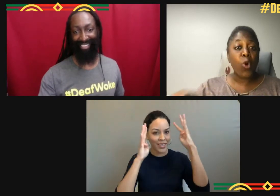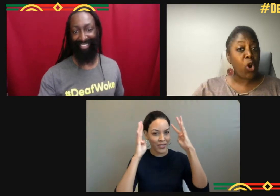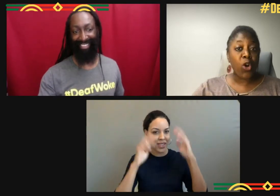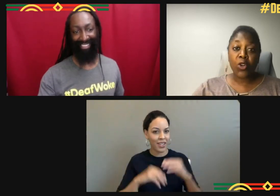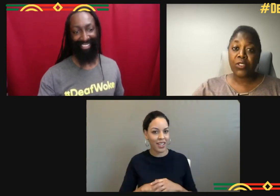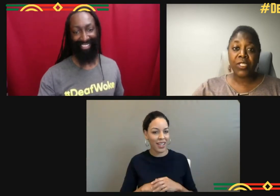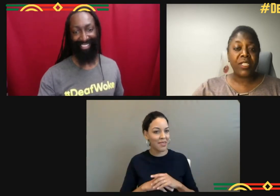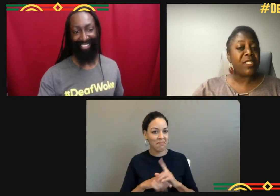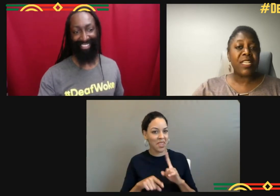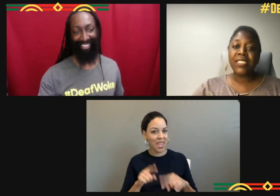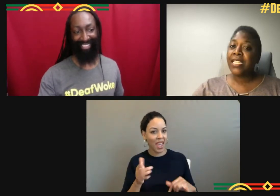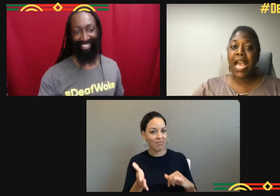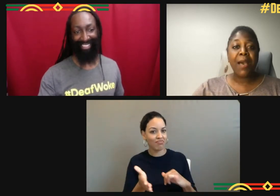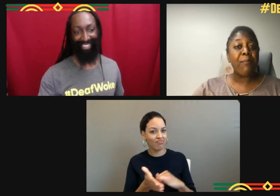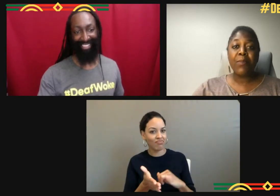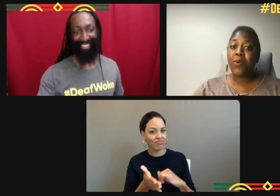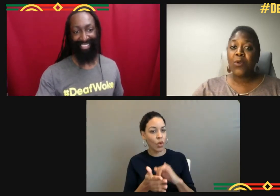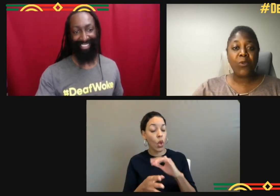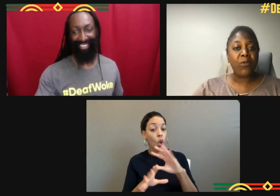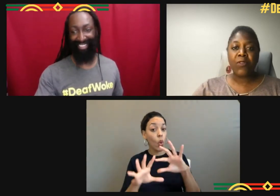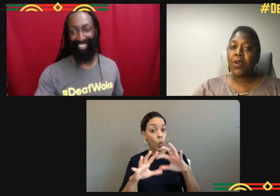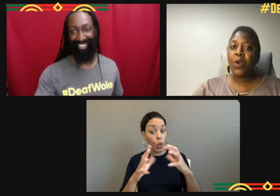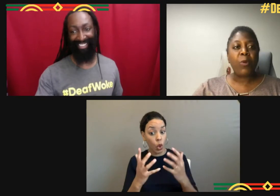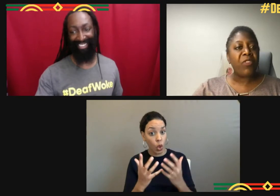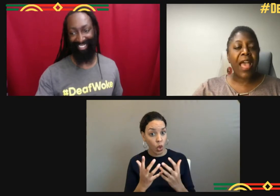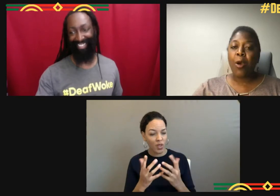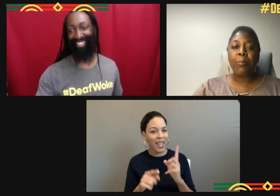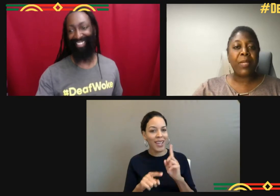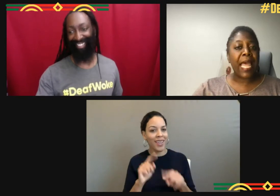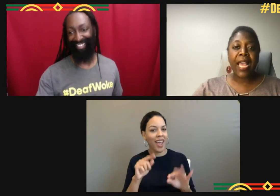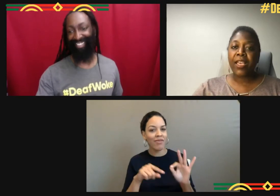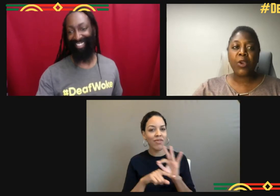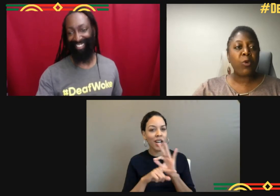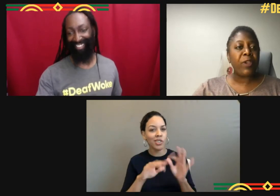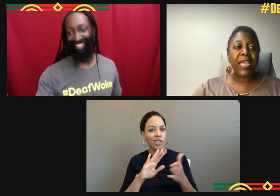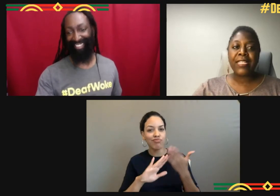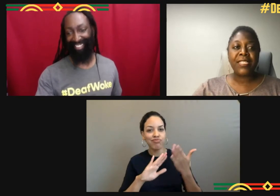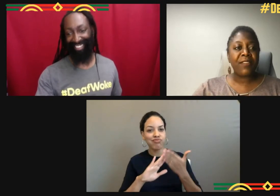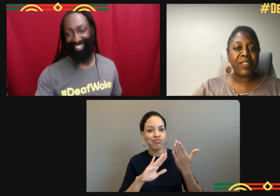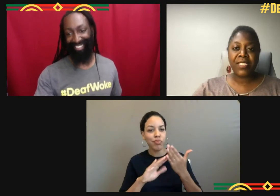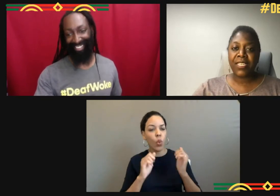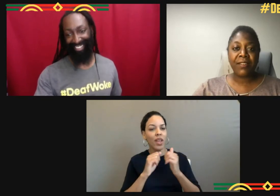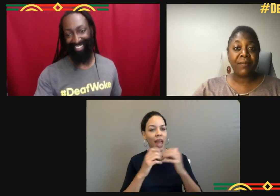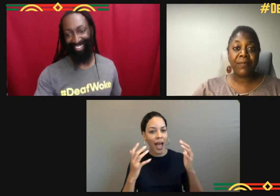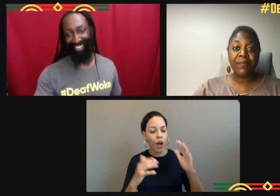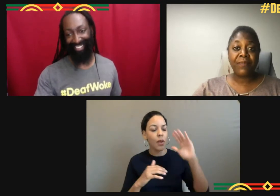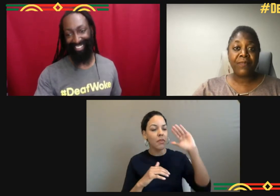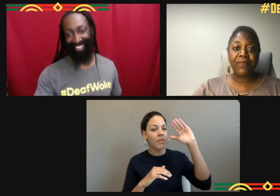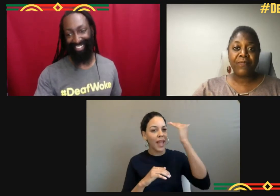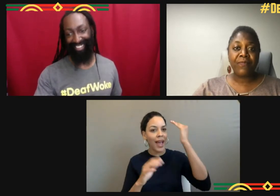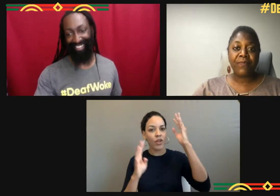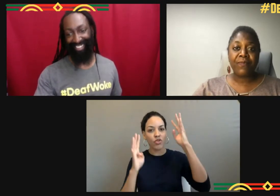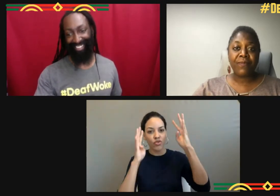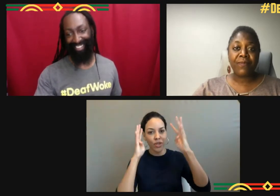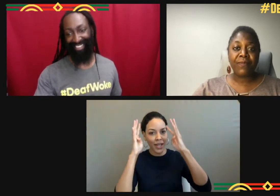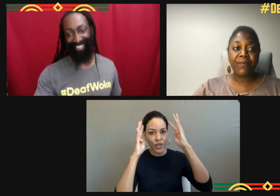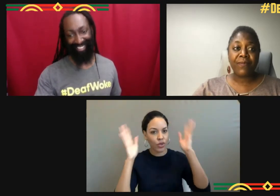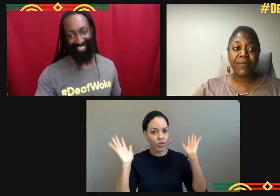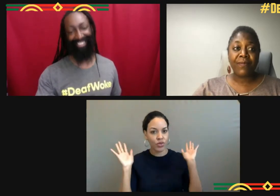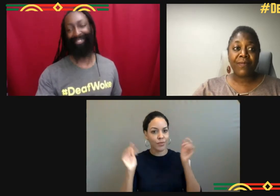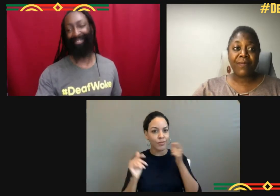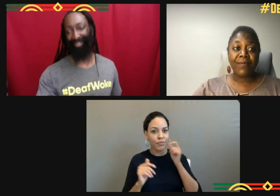The world does not move without Black creativity.